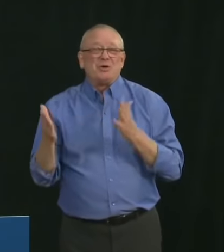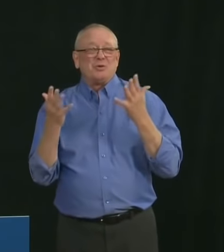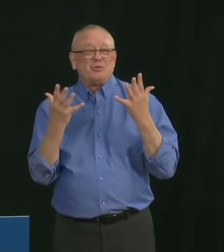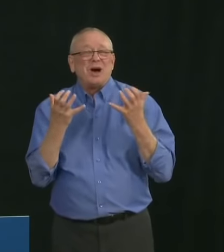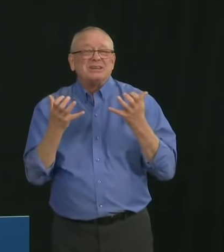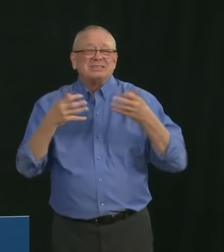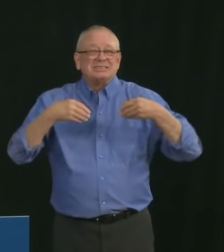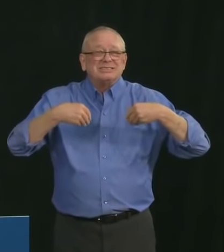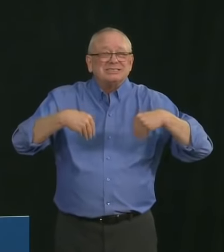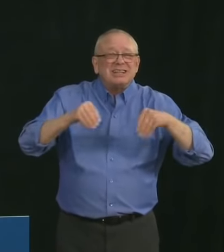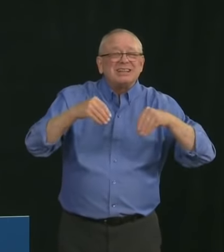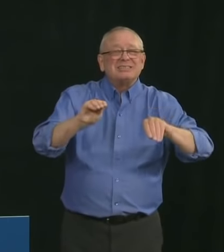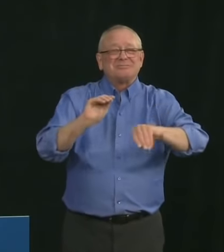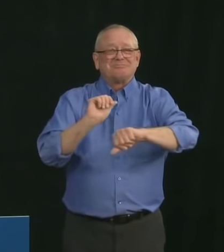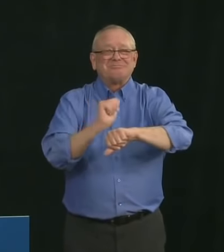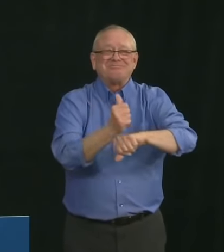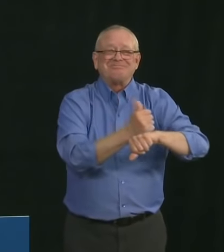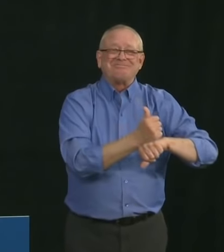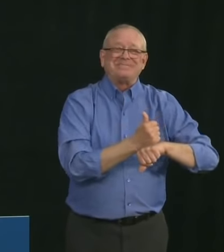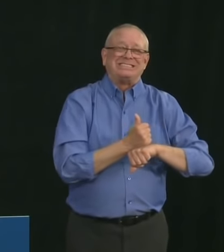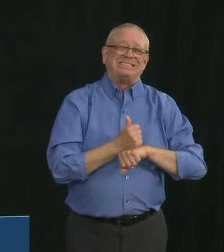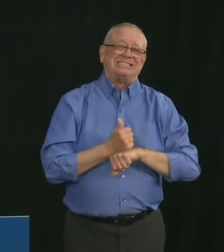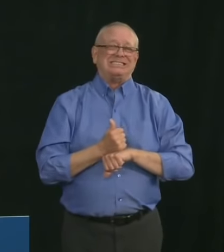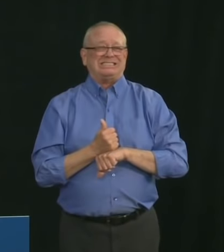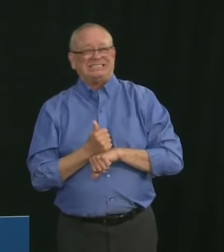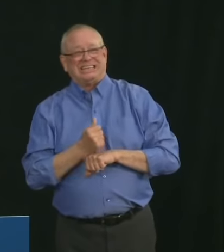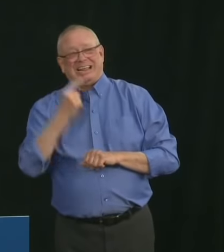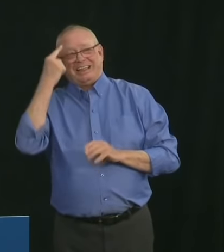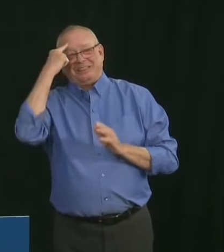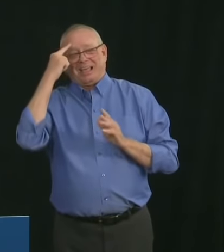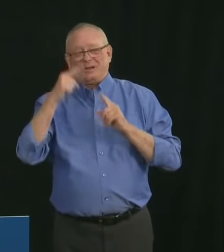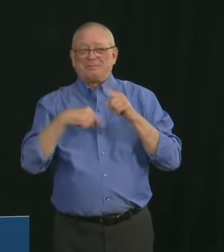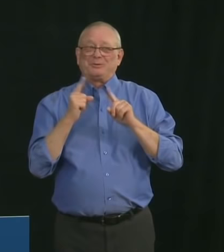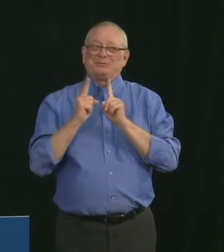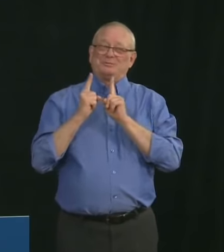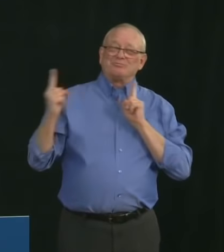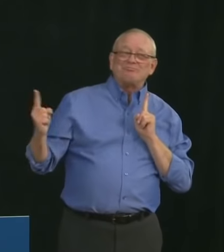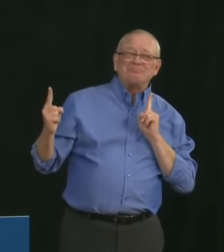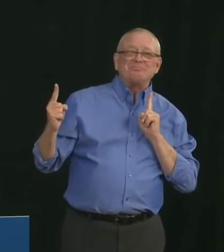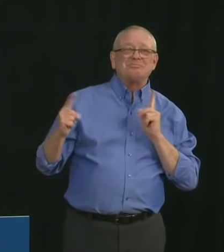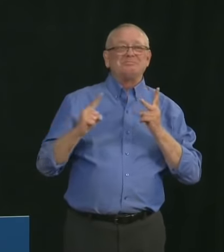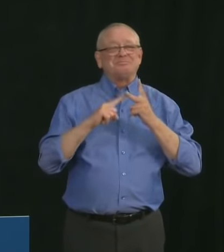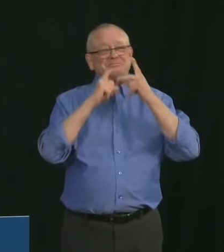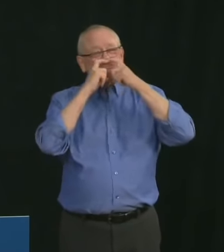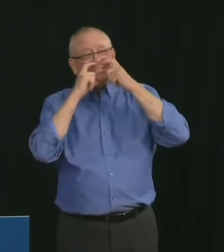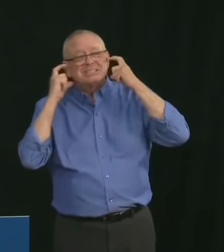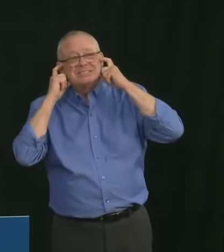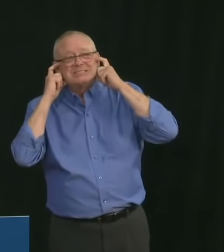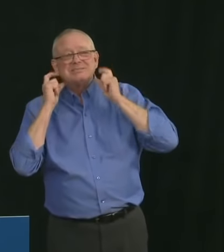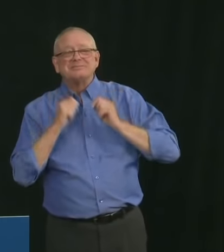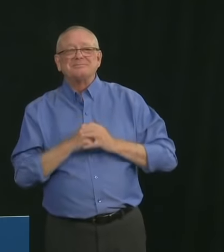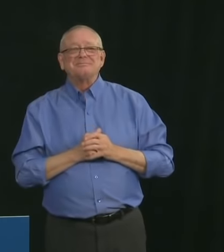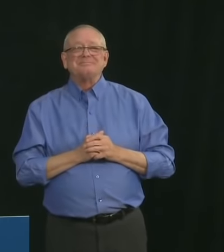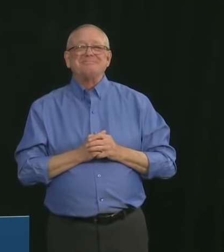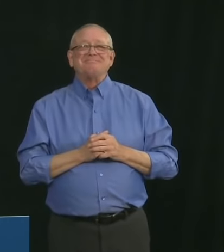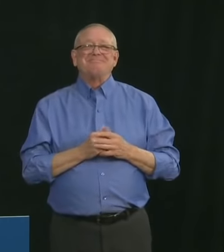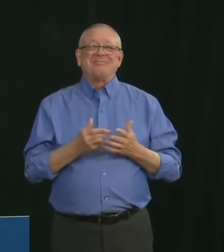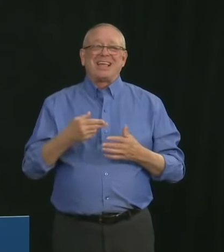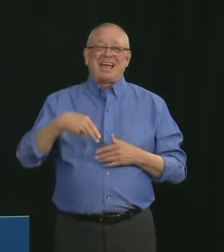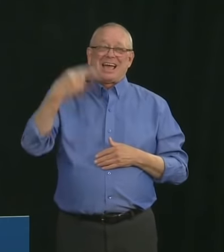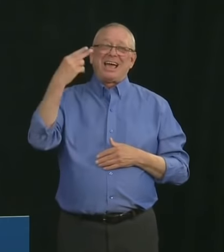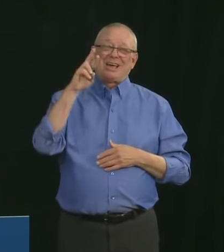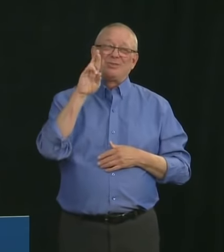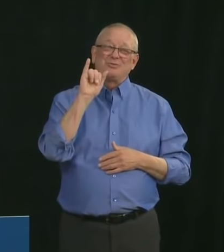they're considering how to keep people 2 meters distanced or wearing masks, that can be potentially a location